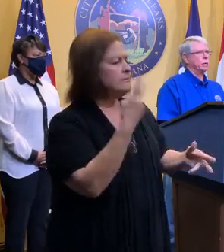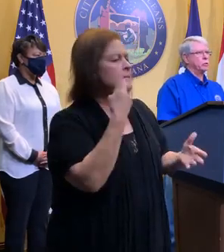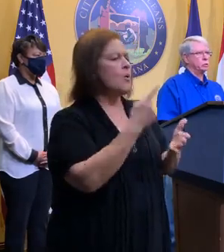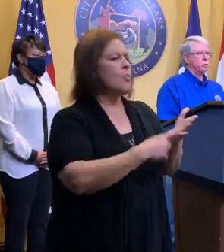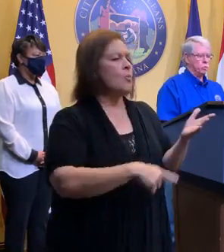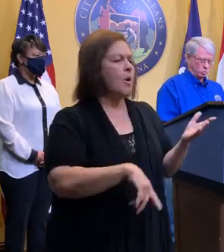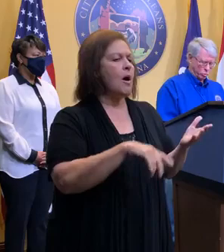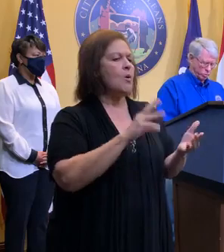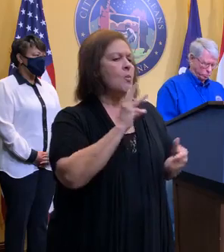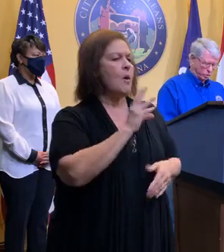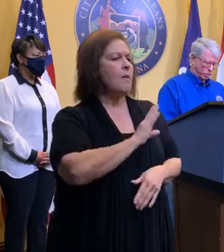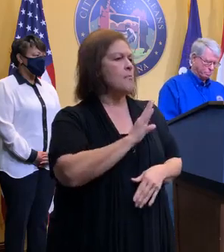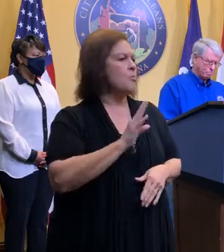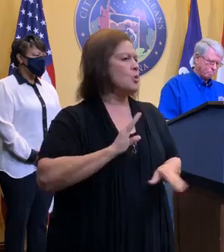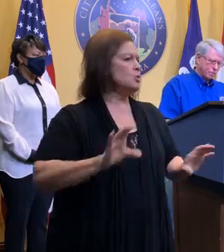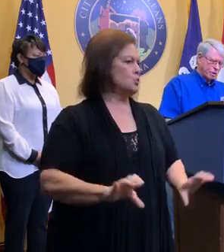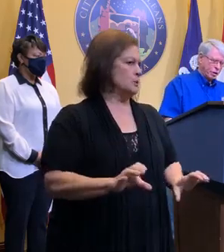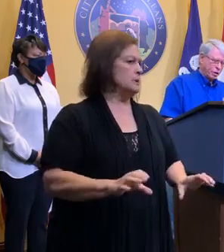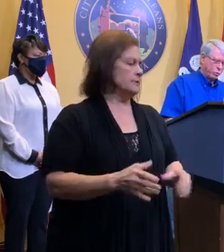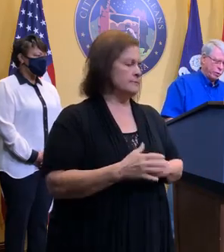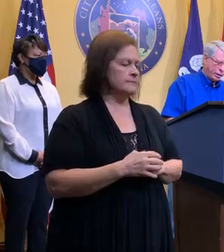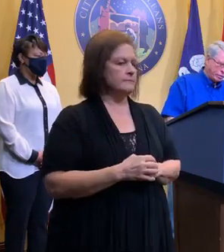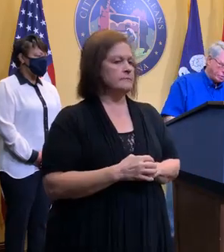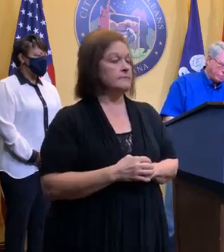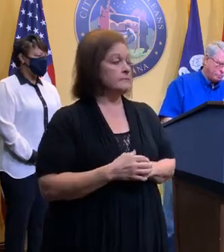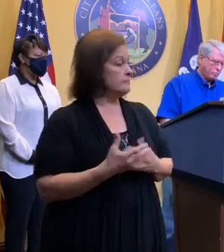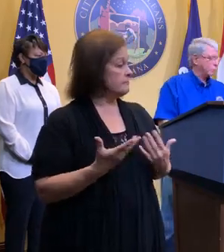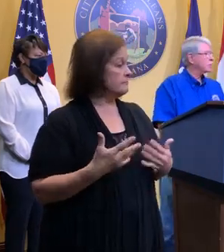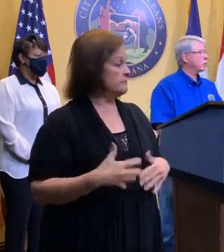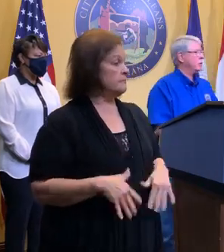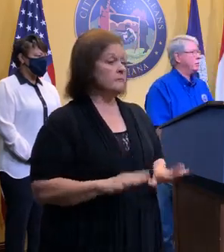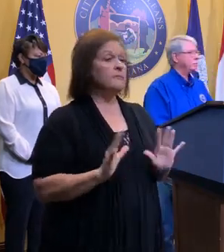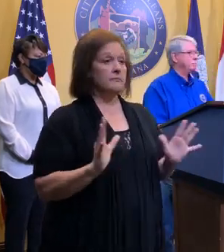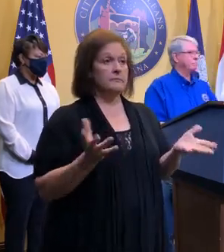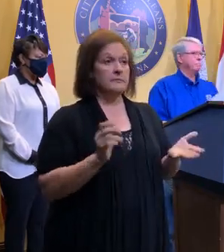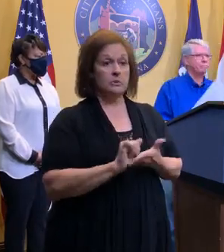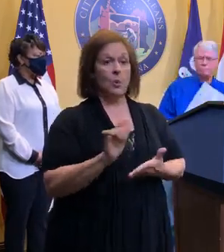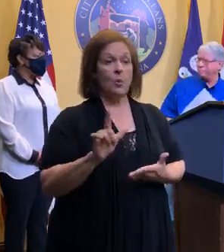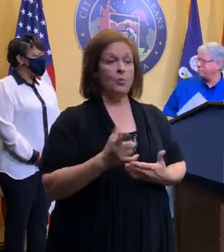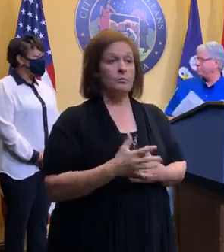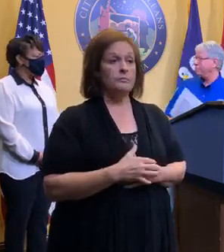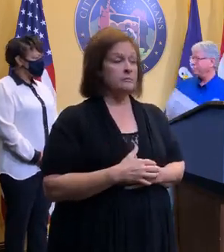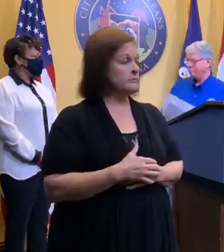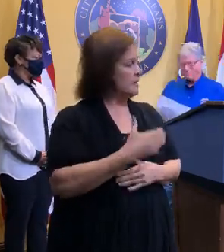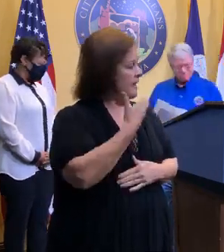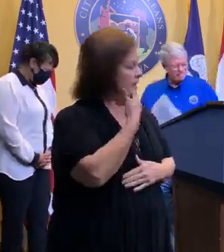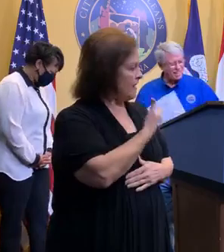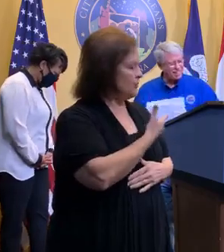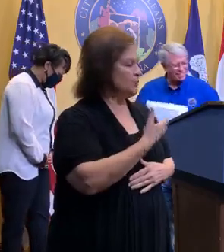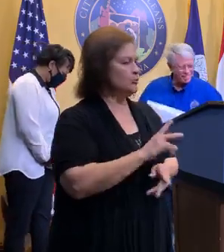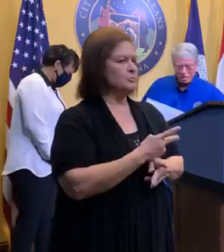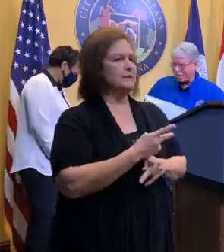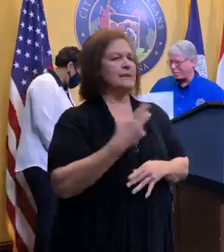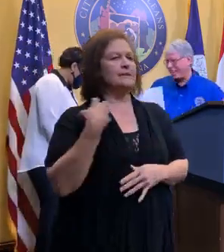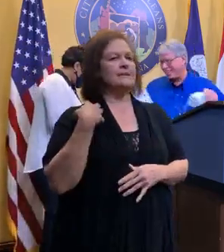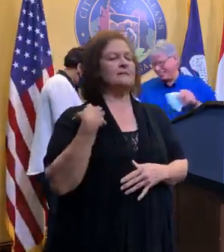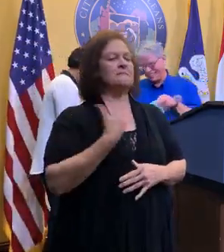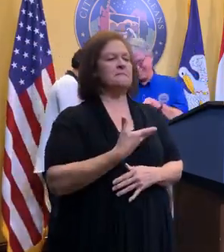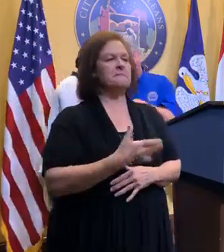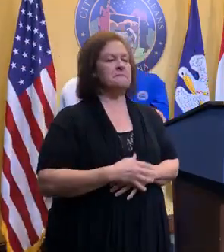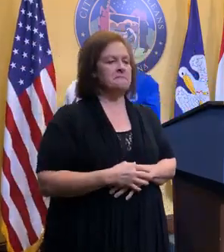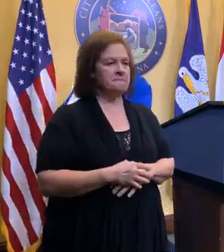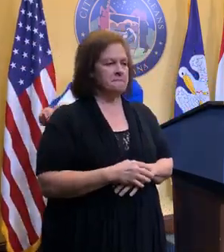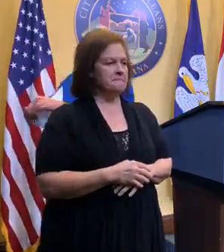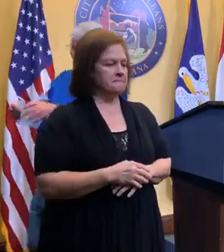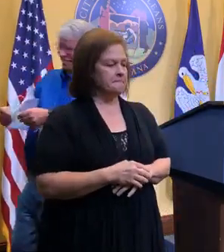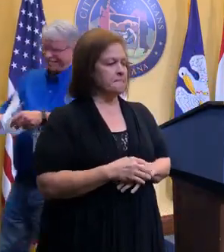going on at the Surgeon Board in particular. And with that, that's all I have. All right, Mr. Superintendent.